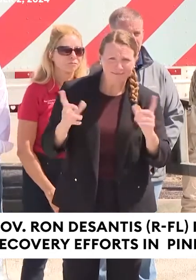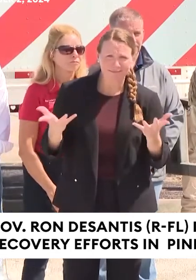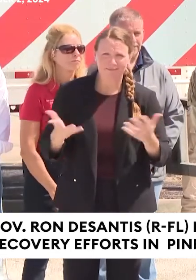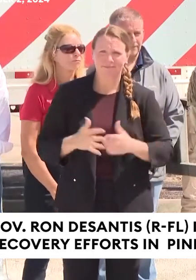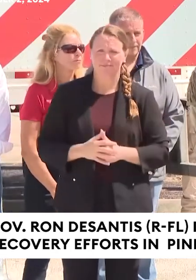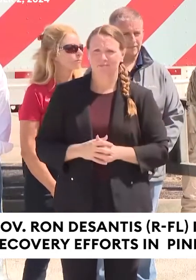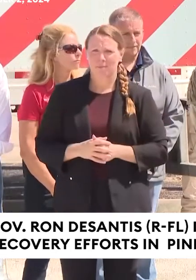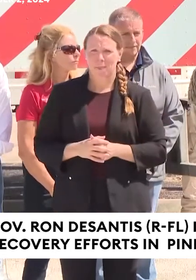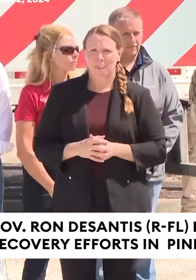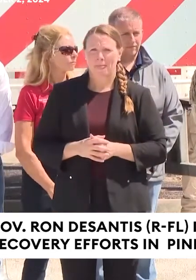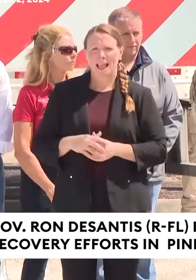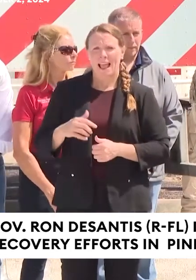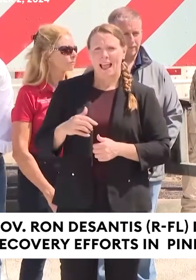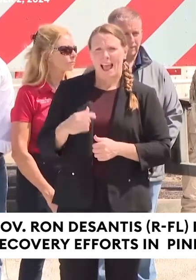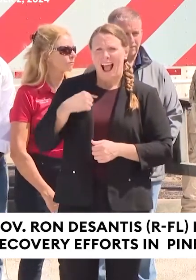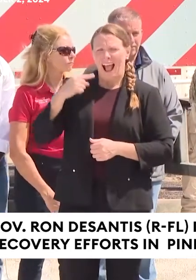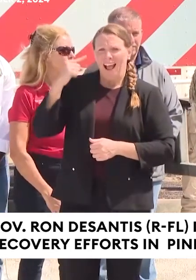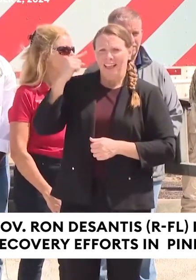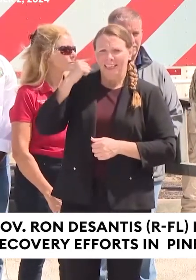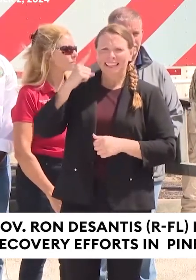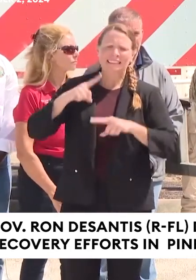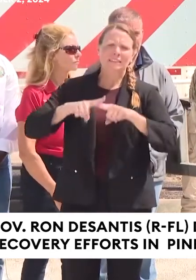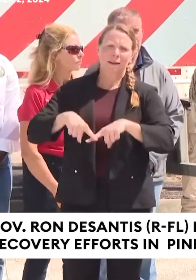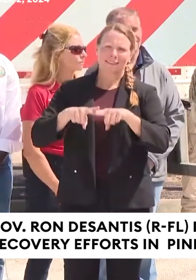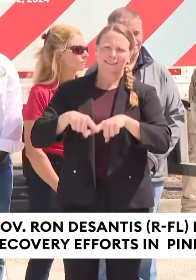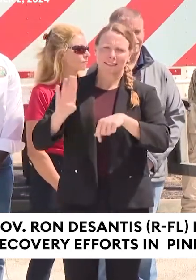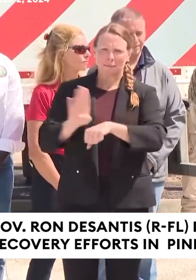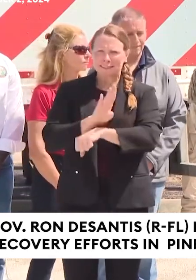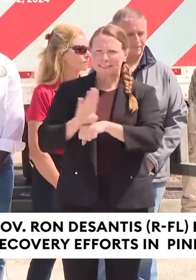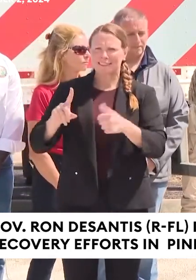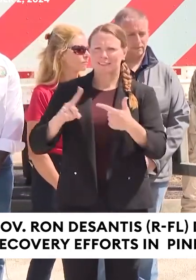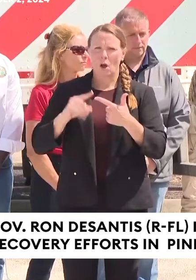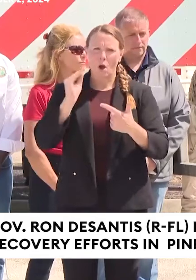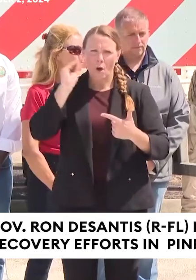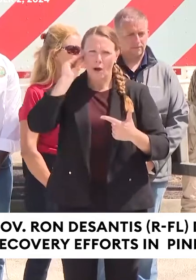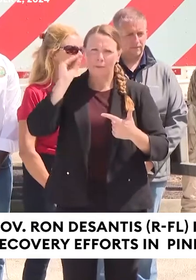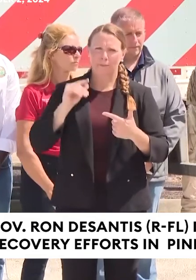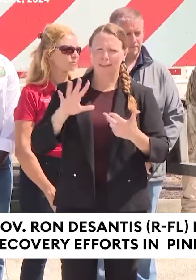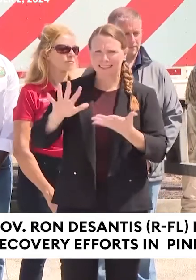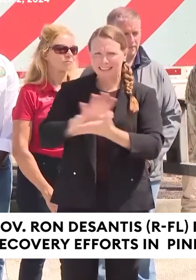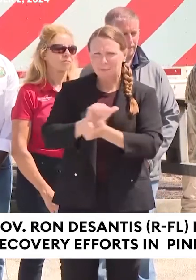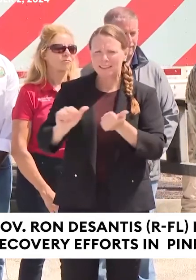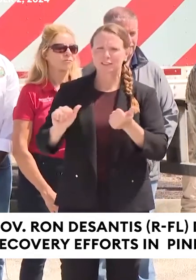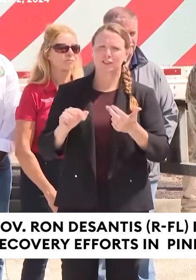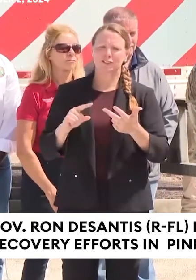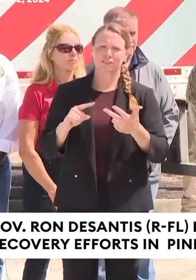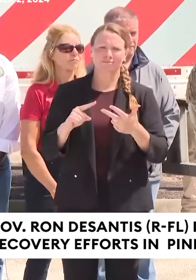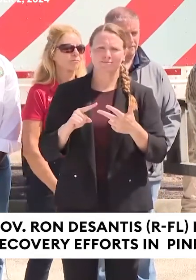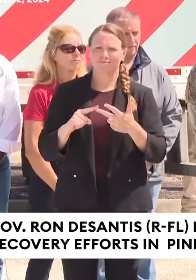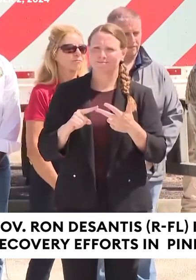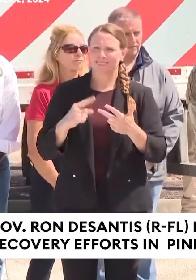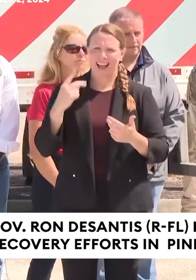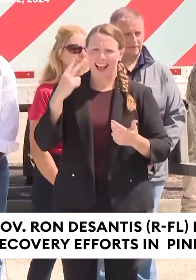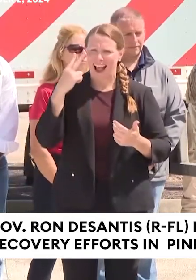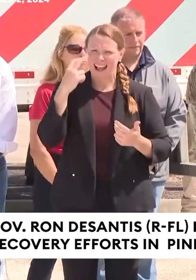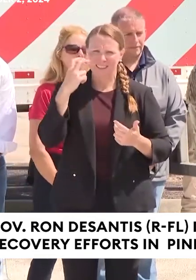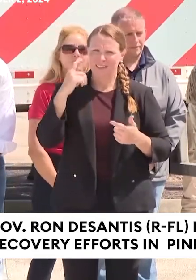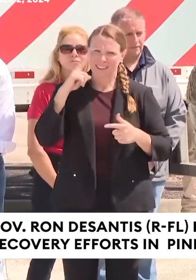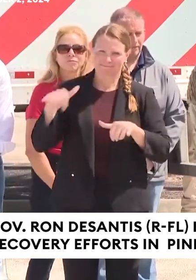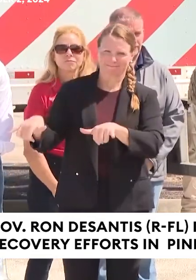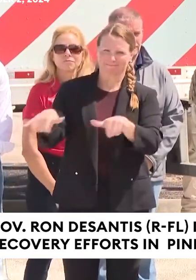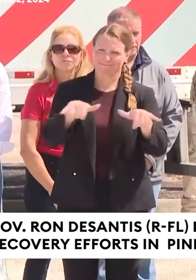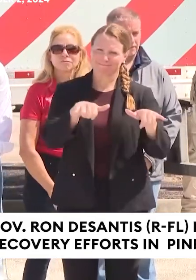So I think it's going to depend on the business, on the home, on the damage, and I don't think it's going to be uniform. But